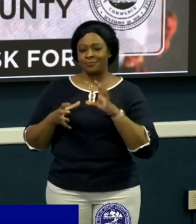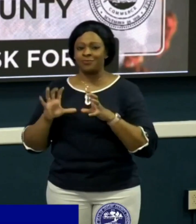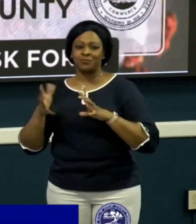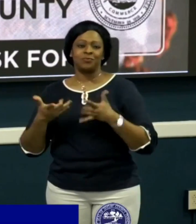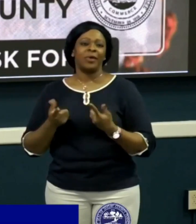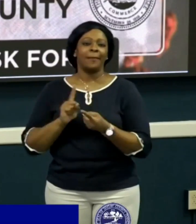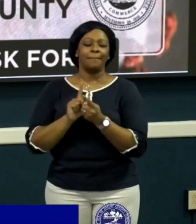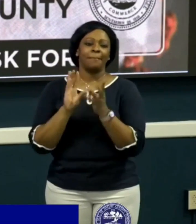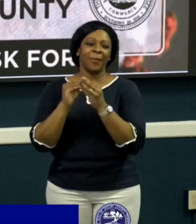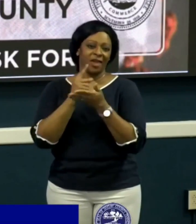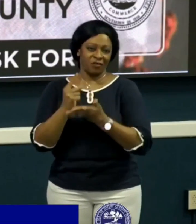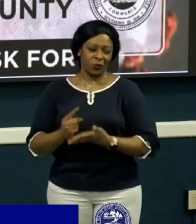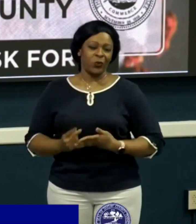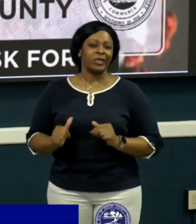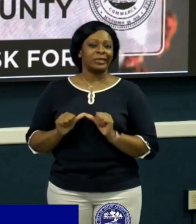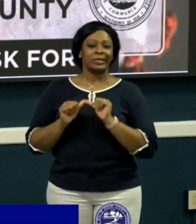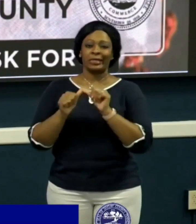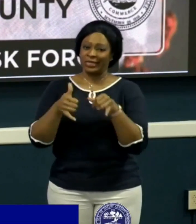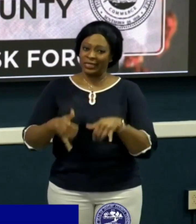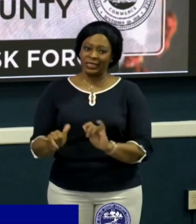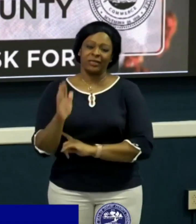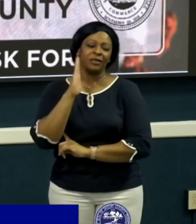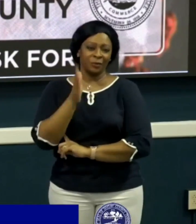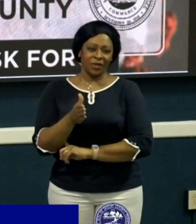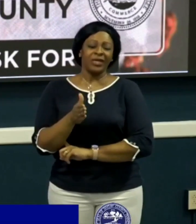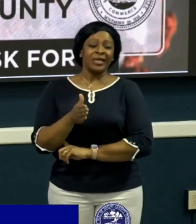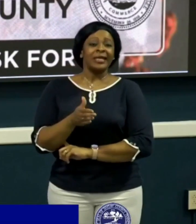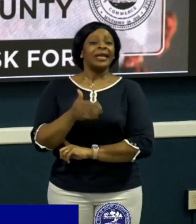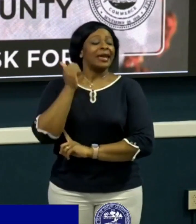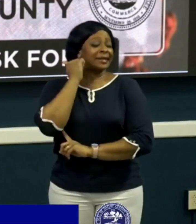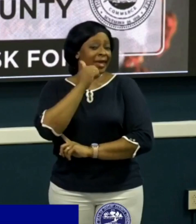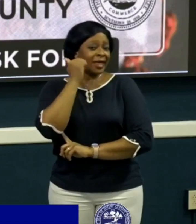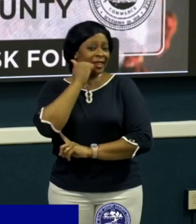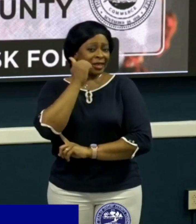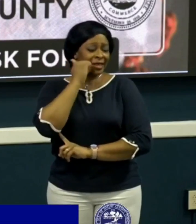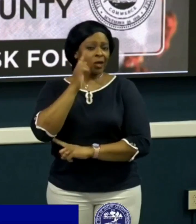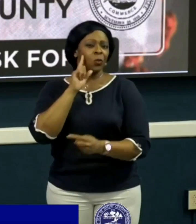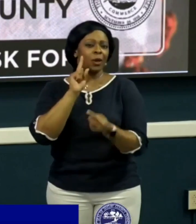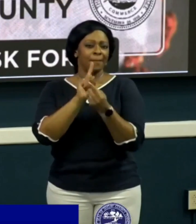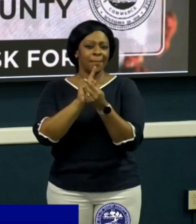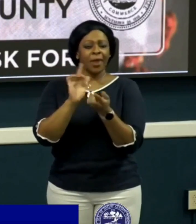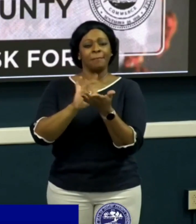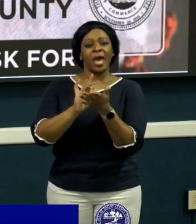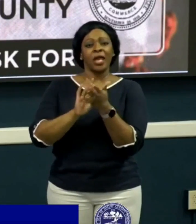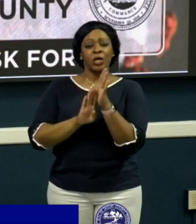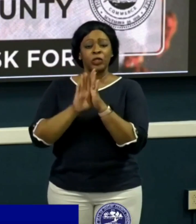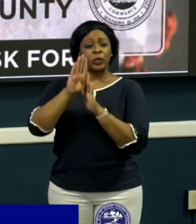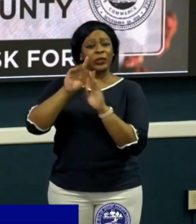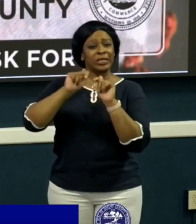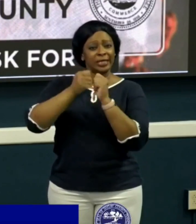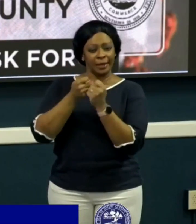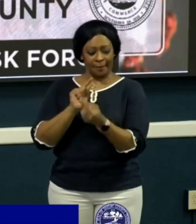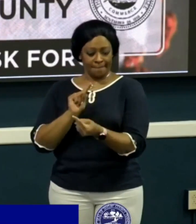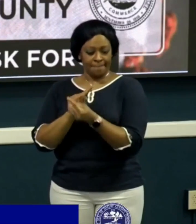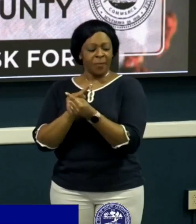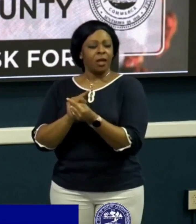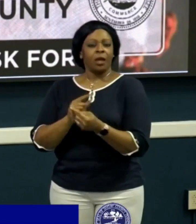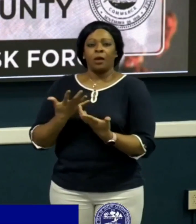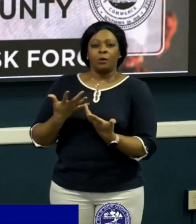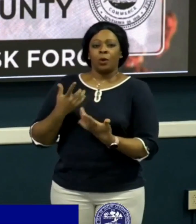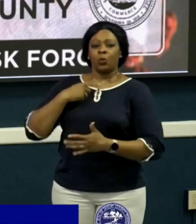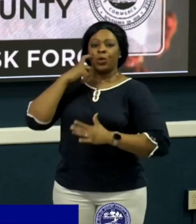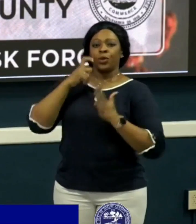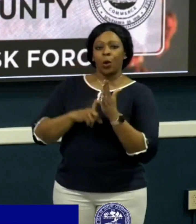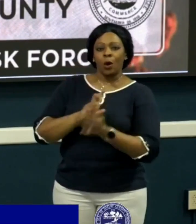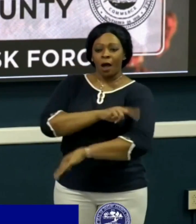this region. That work continues, and on a day-to-day basis, we meet, like the medical surge team meets every week to talk about what are we seeing